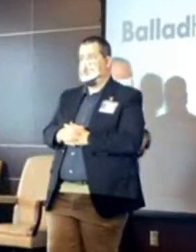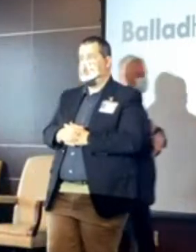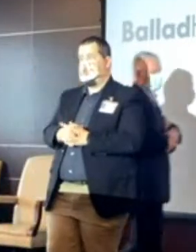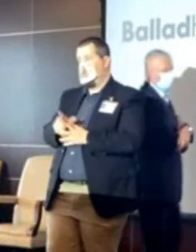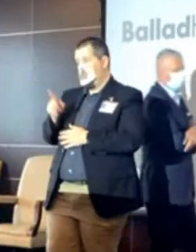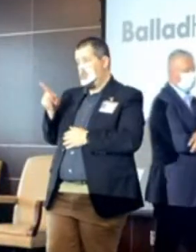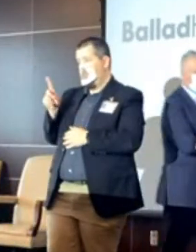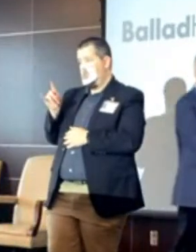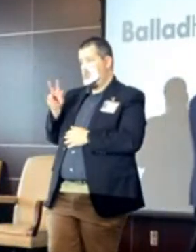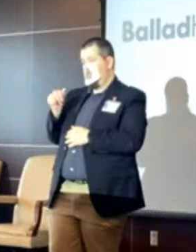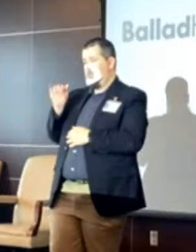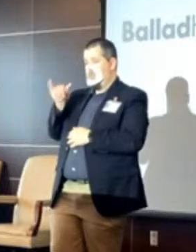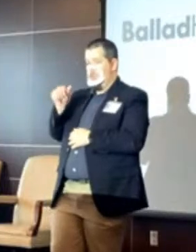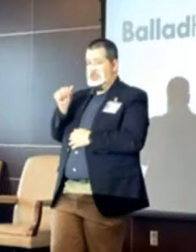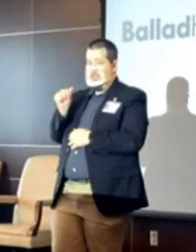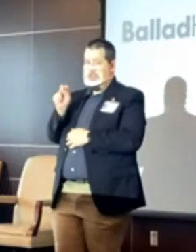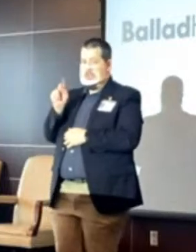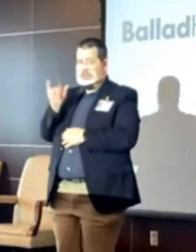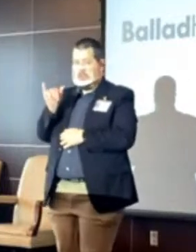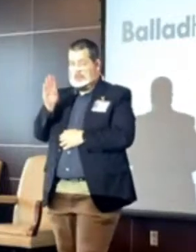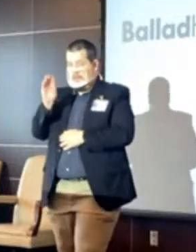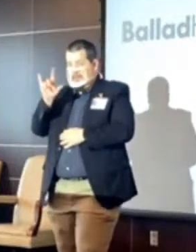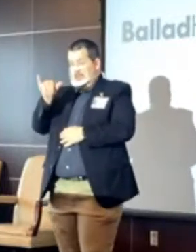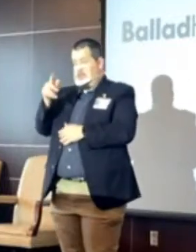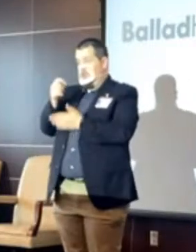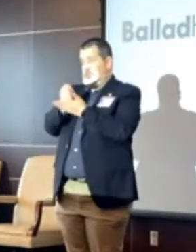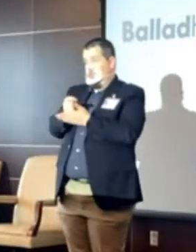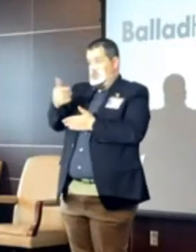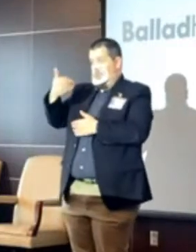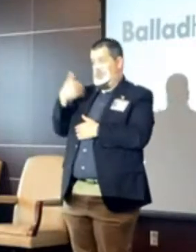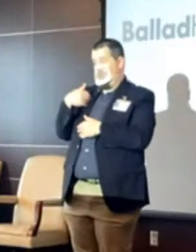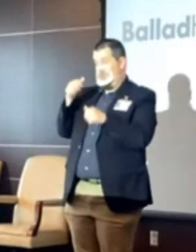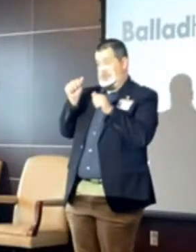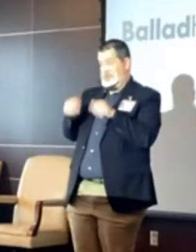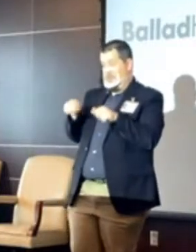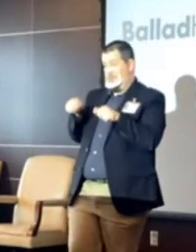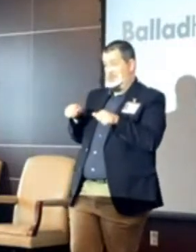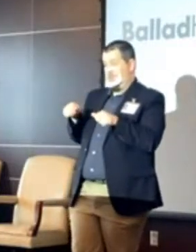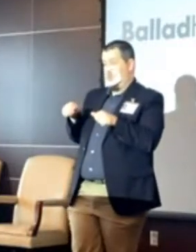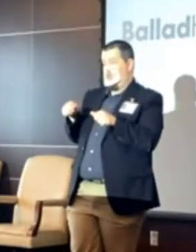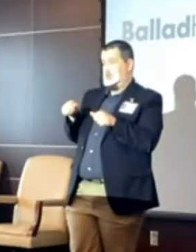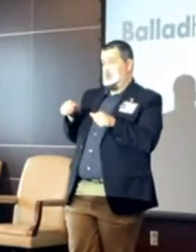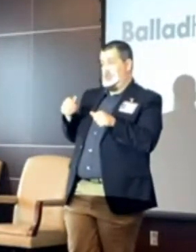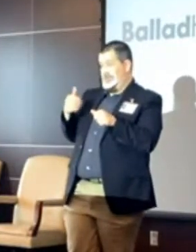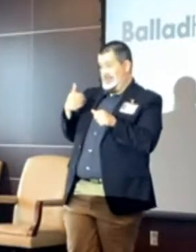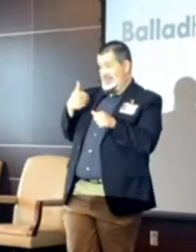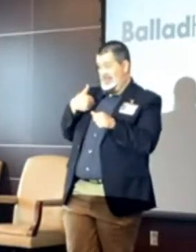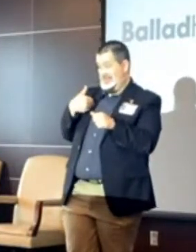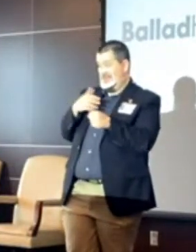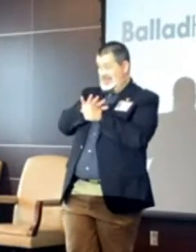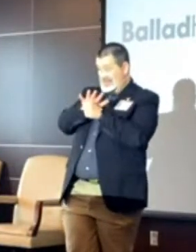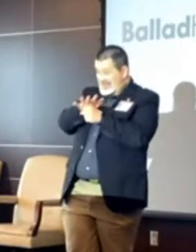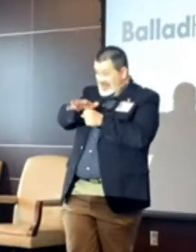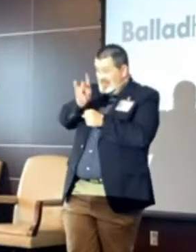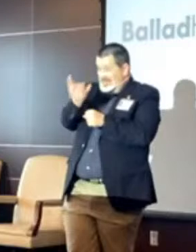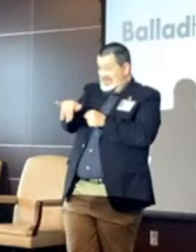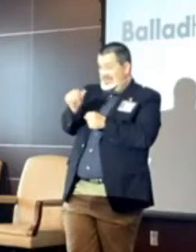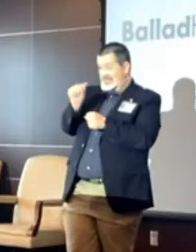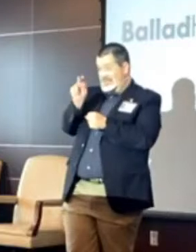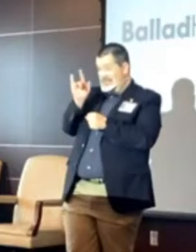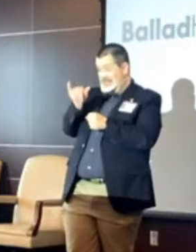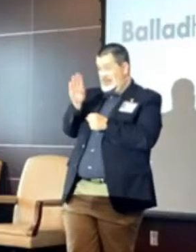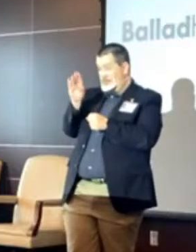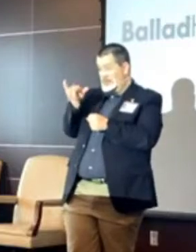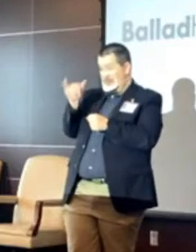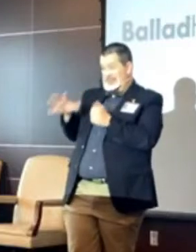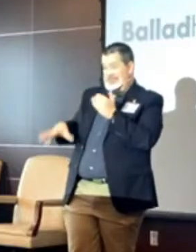want to follow up on the antibody treatment. Do you all have the capacity? Is there a supply, an ample supply out there that you all can